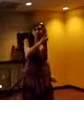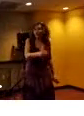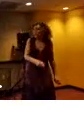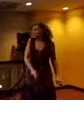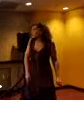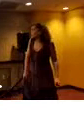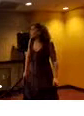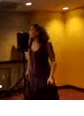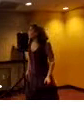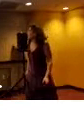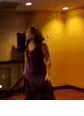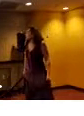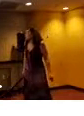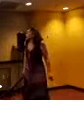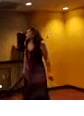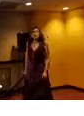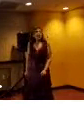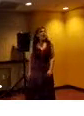Maybe.